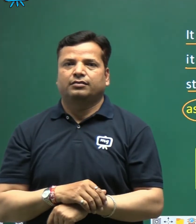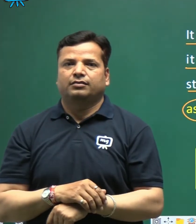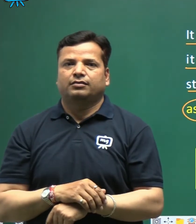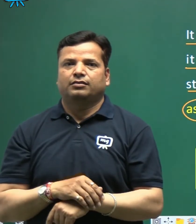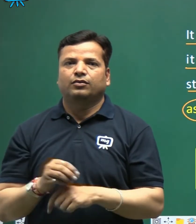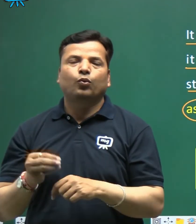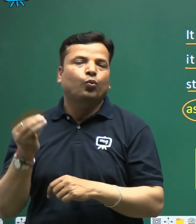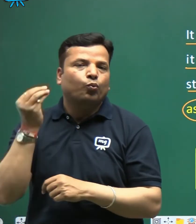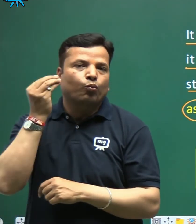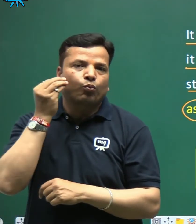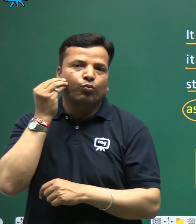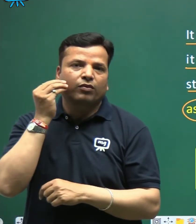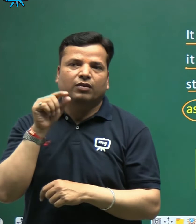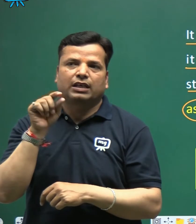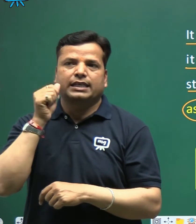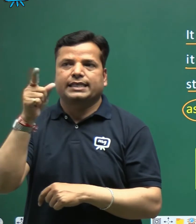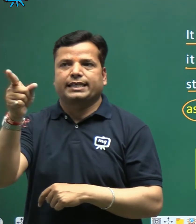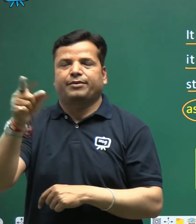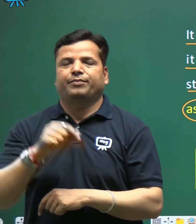to kiss him.